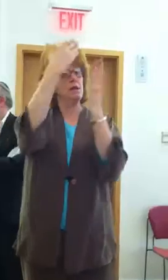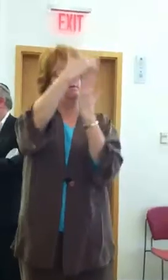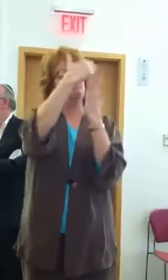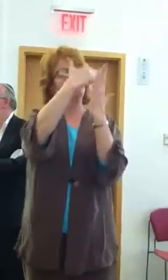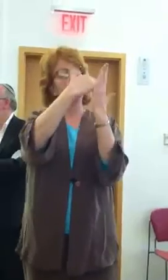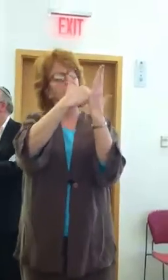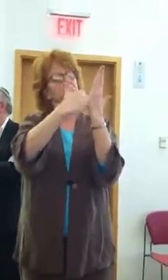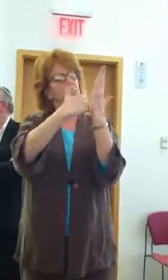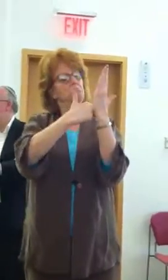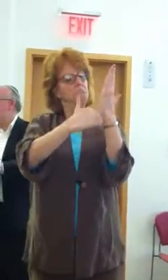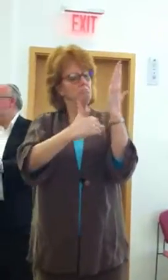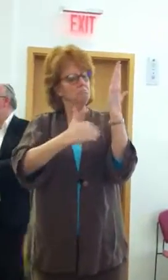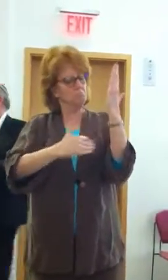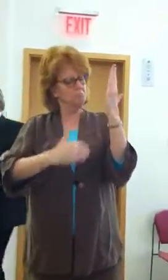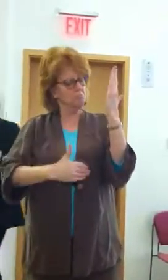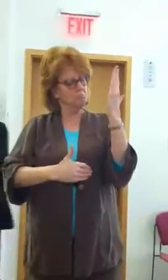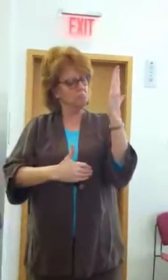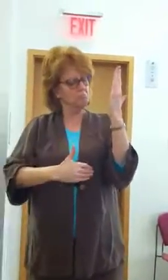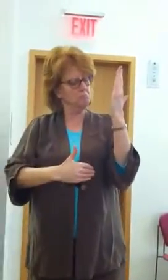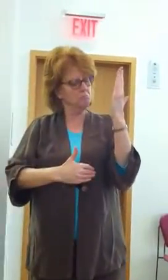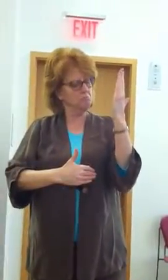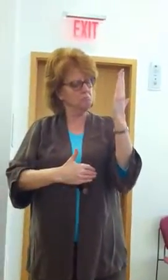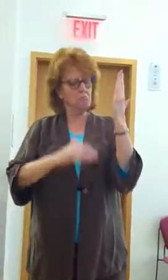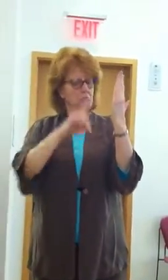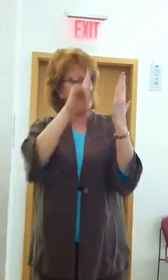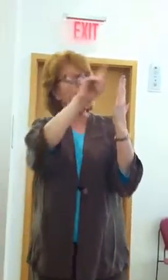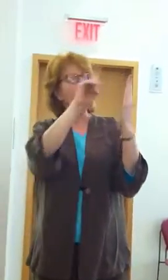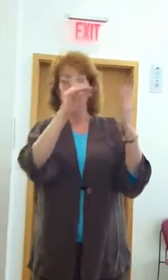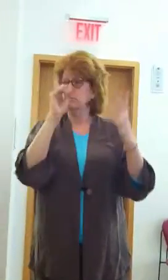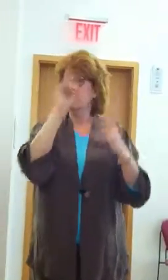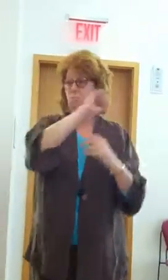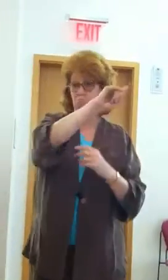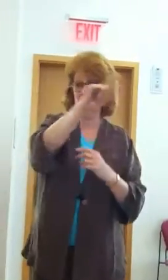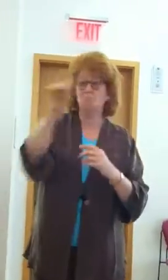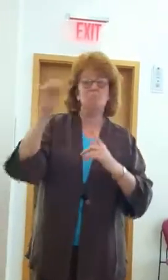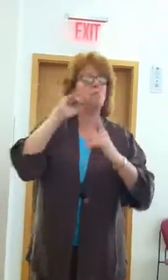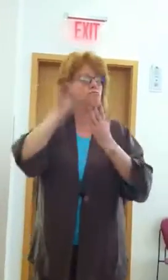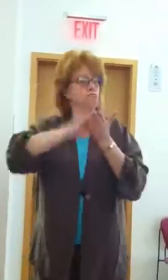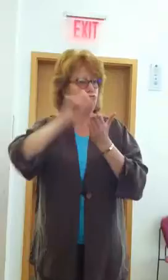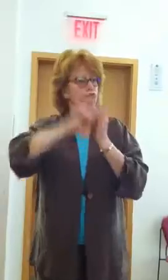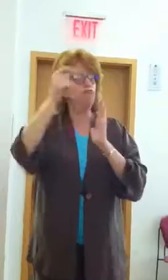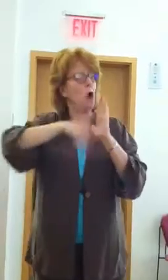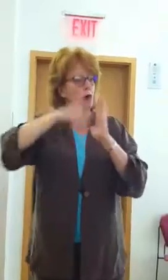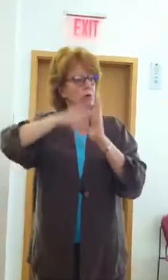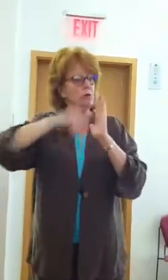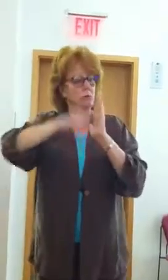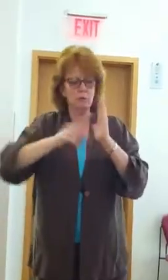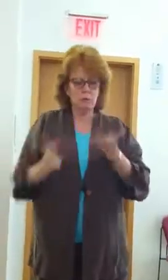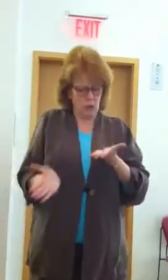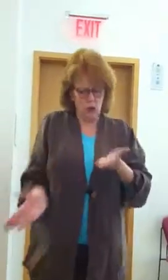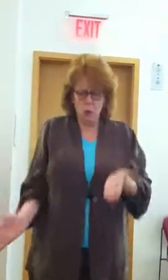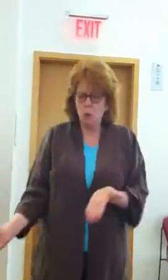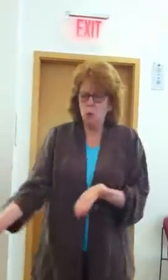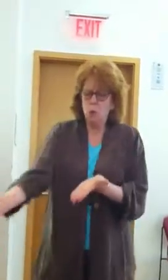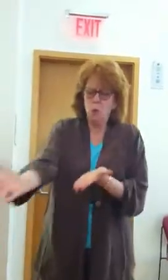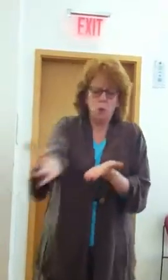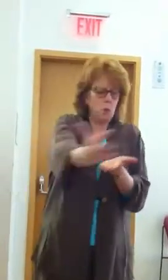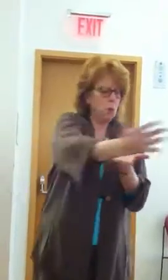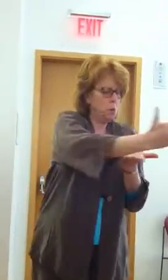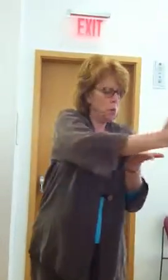we asked that they write the articles. And as we compiled the list, the book